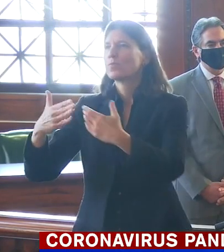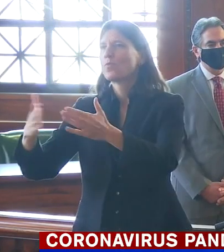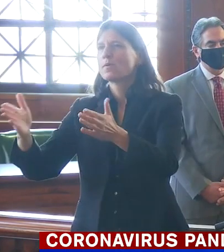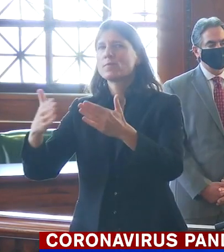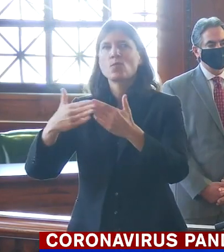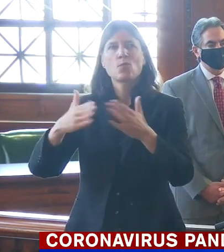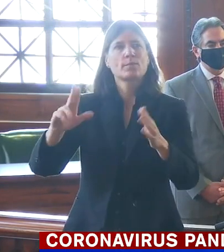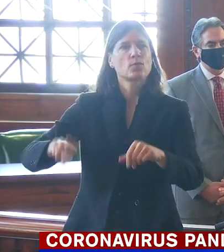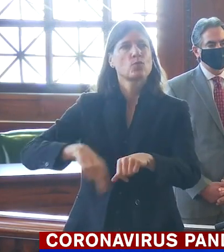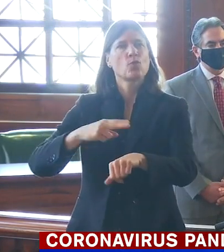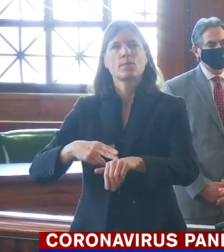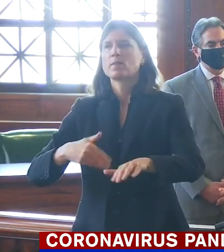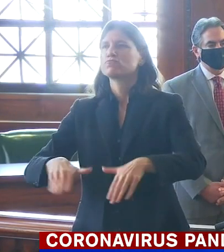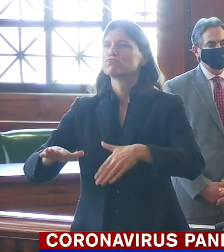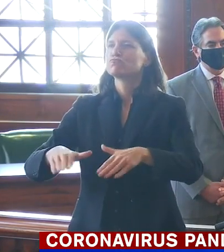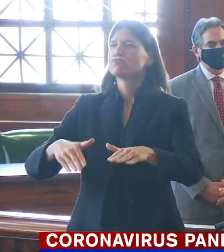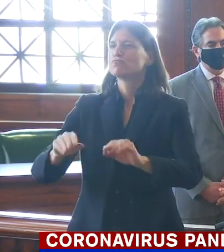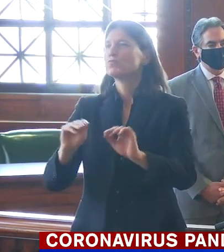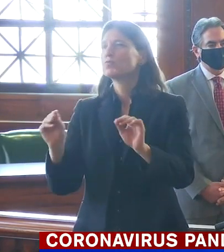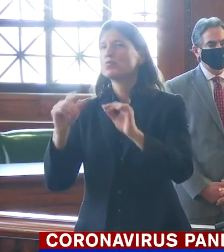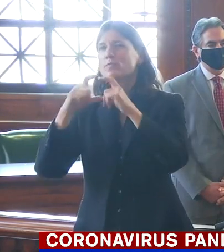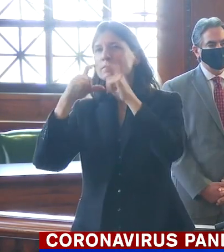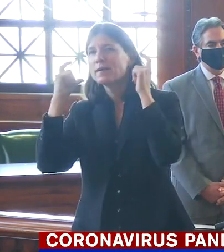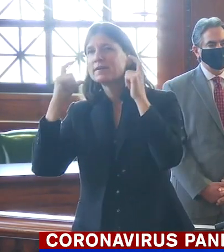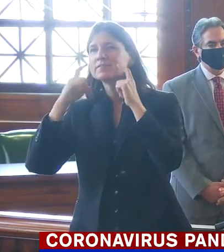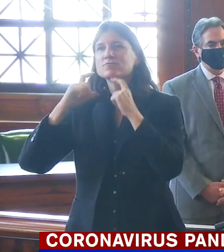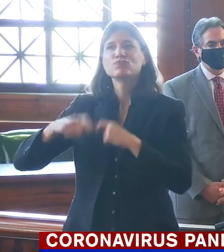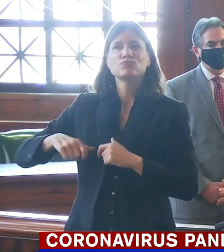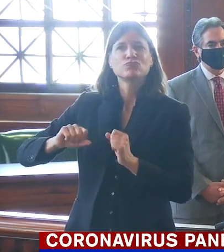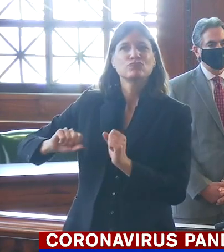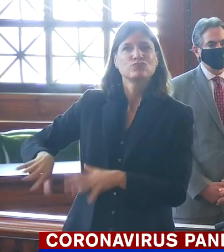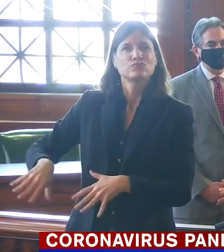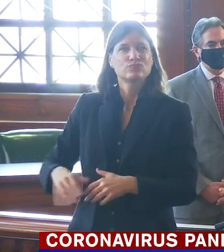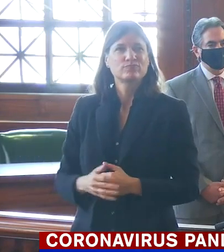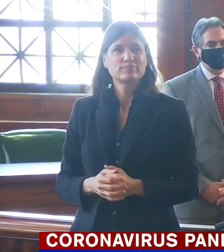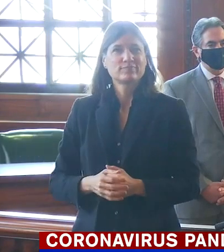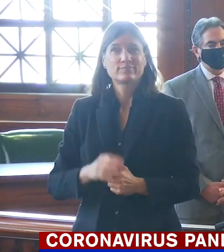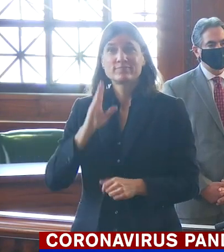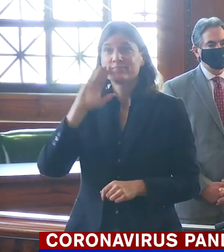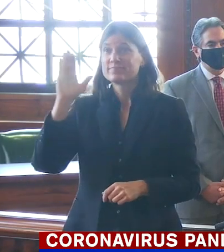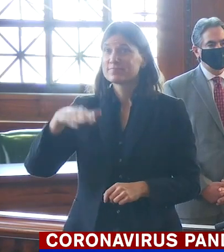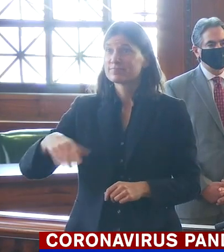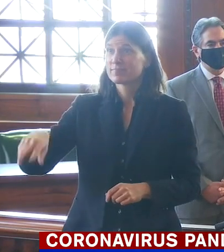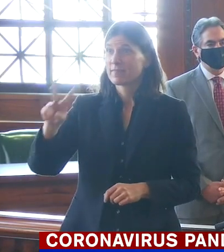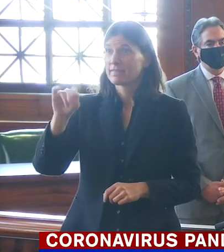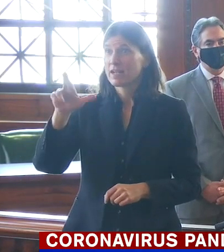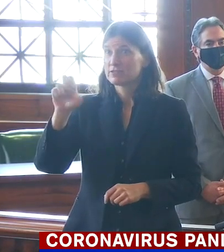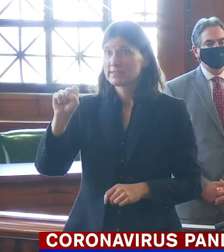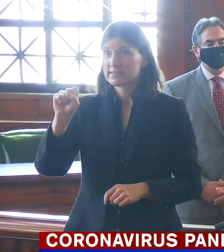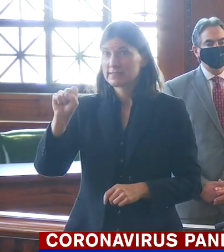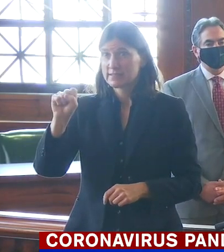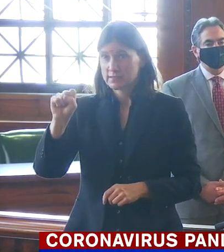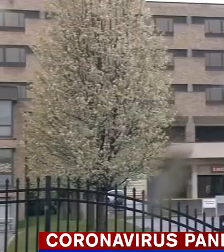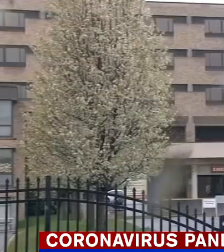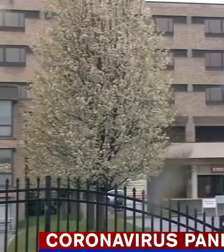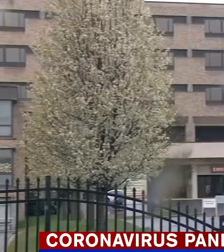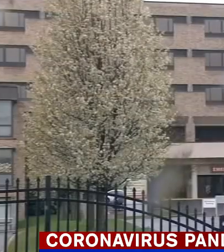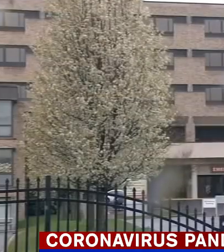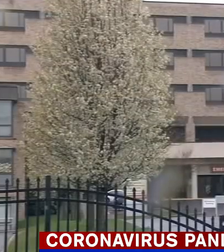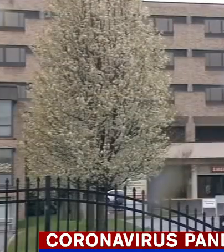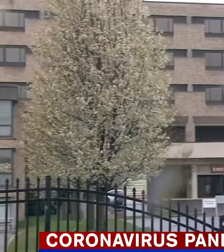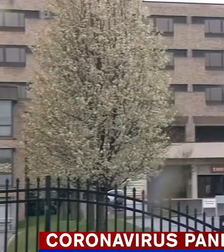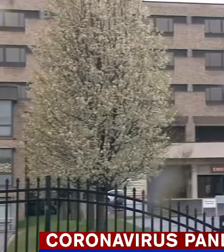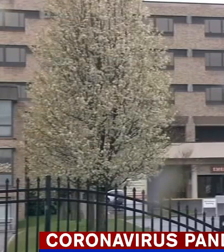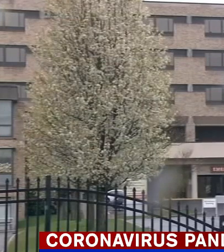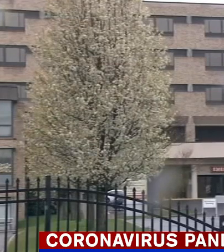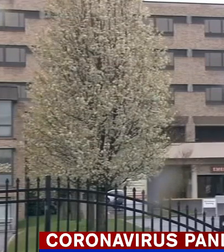If there's a large enough population that receives an effective vaccine, then the infection rate will go down in the community. Hospitals